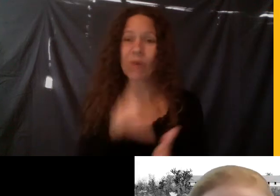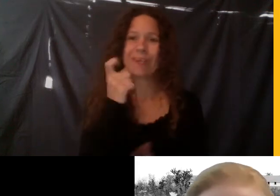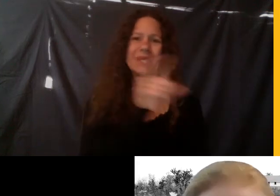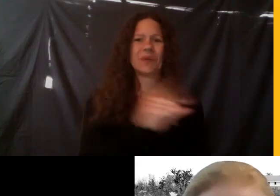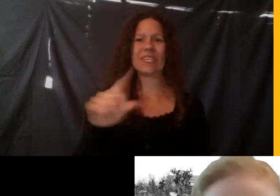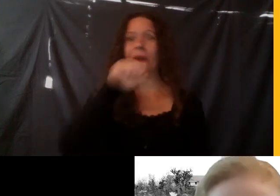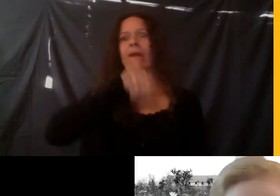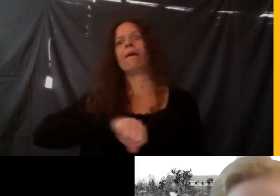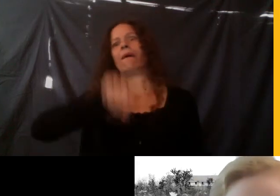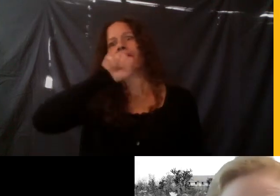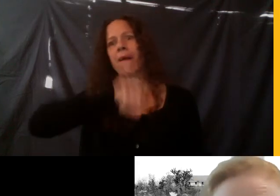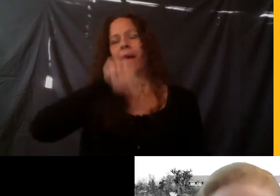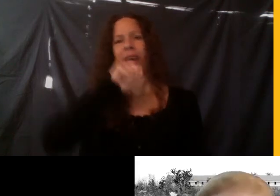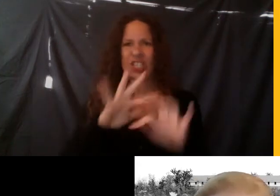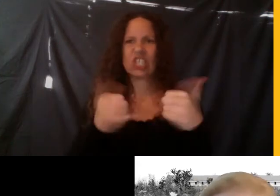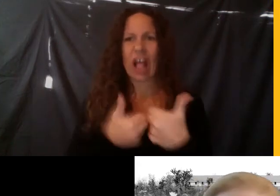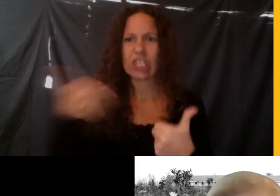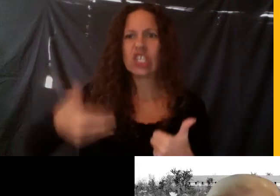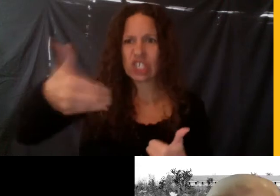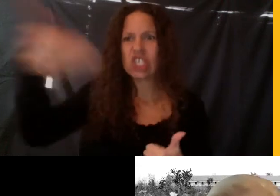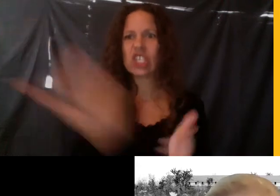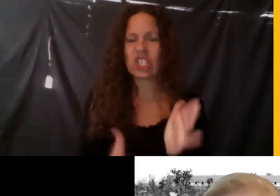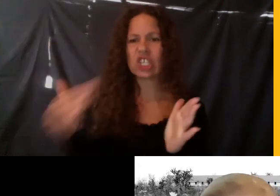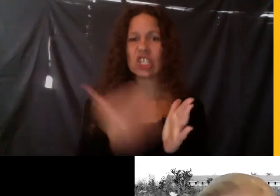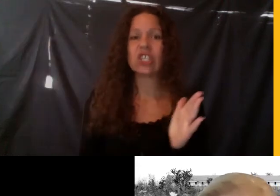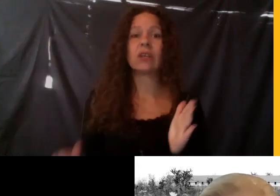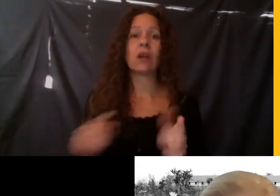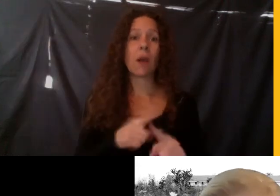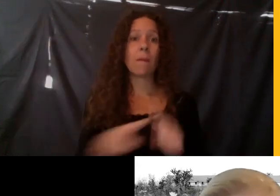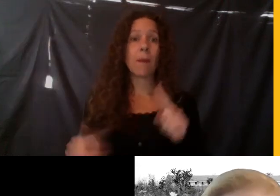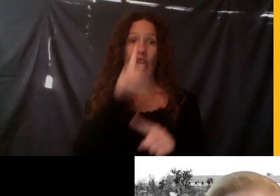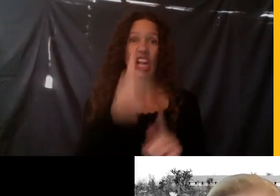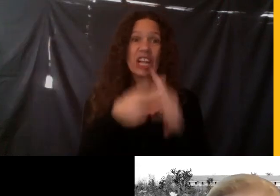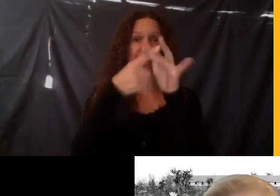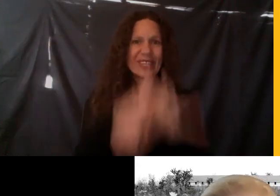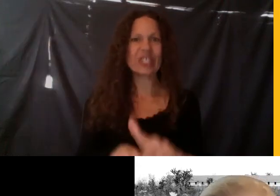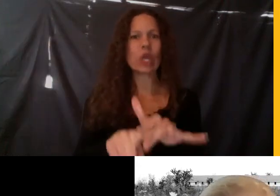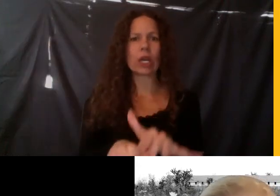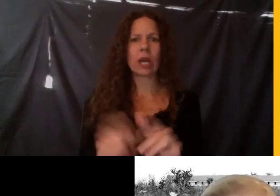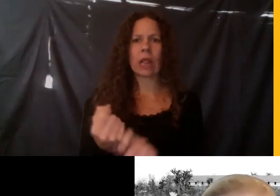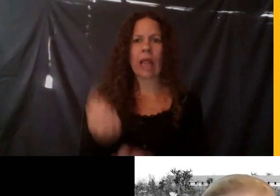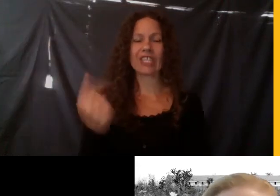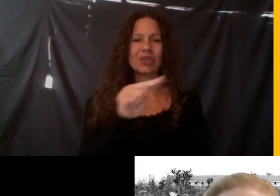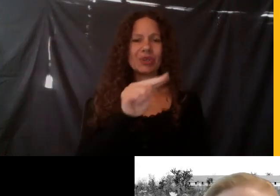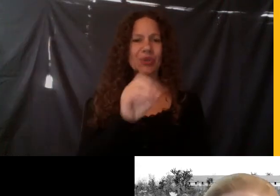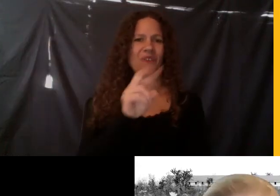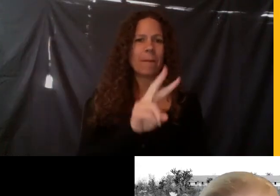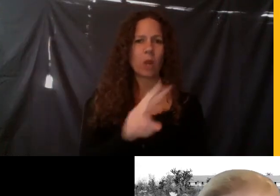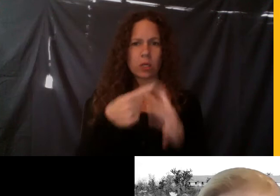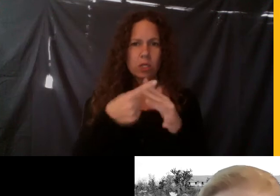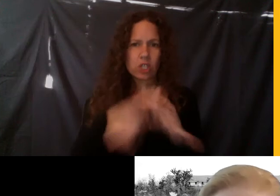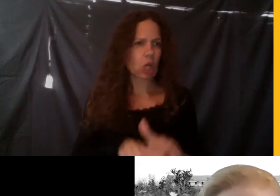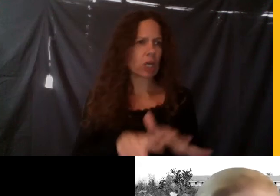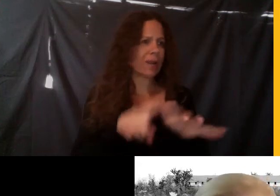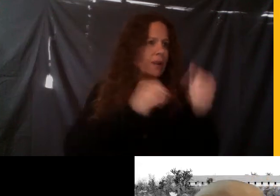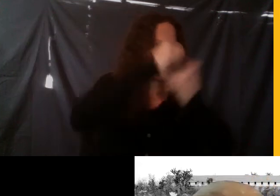other. So first, to just remind everybody, the coordinated campaign actually started last November, as Yvette said. We started with an infrastructure building phase